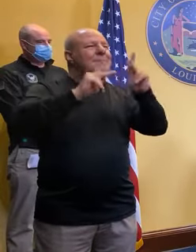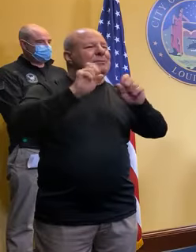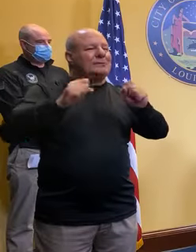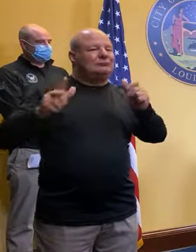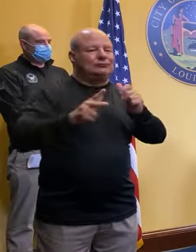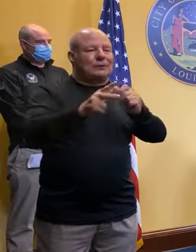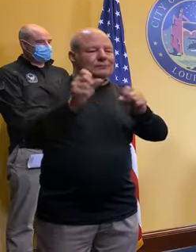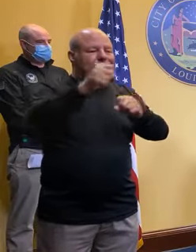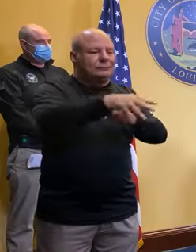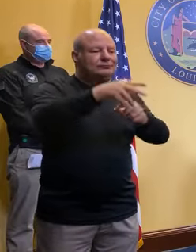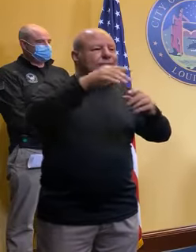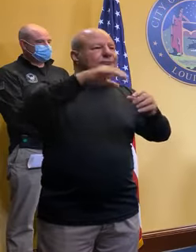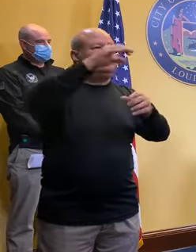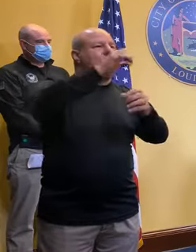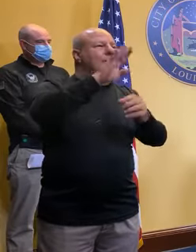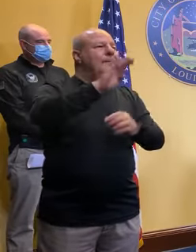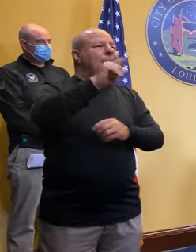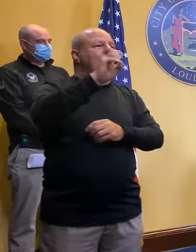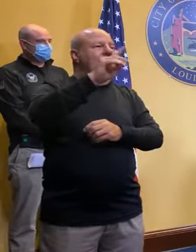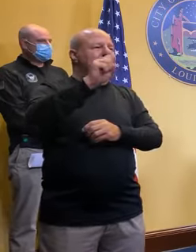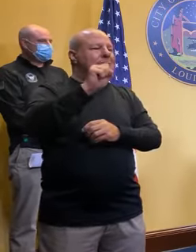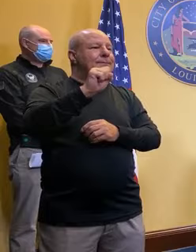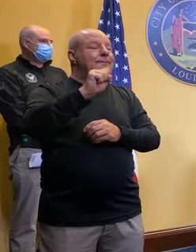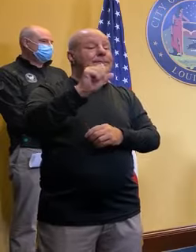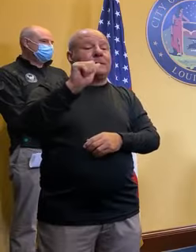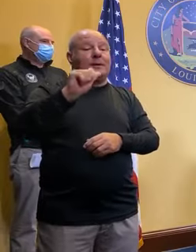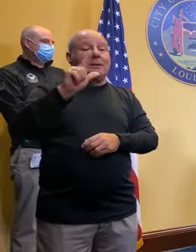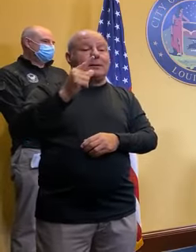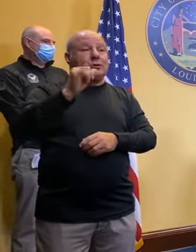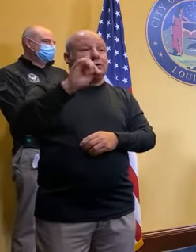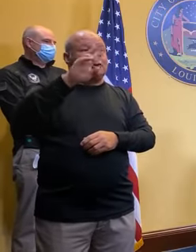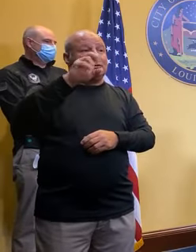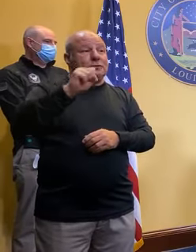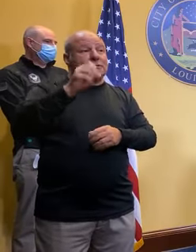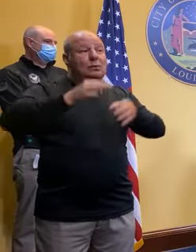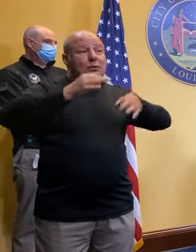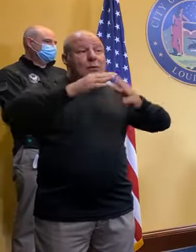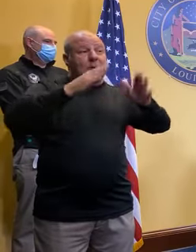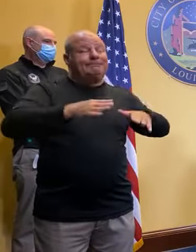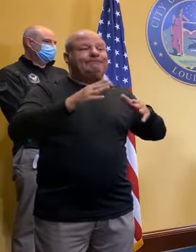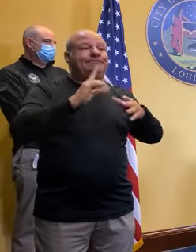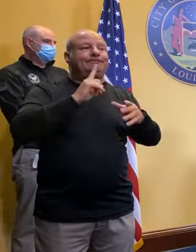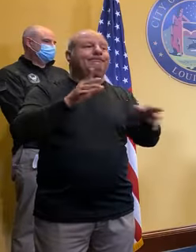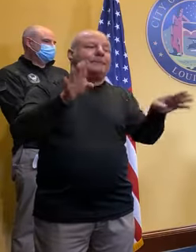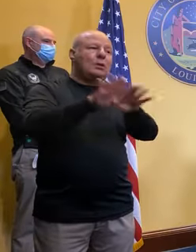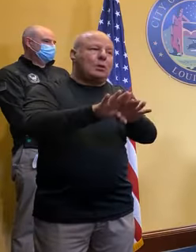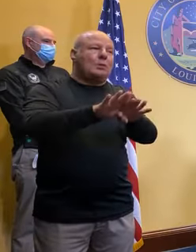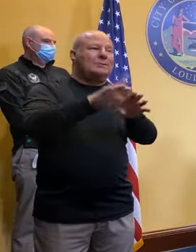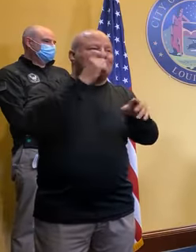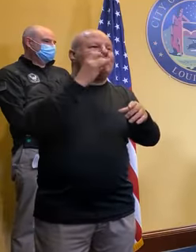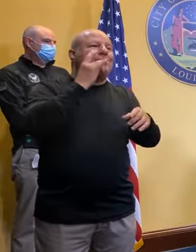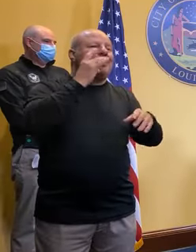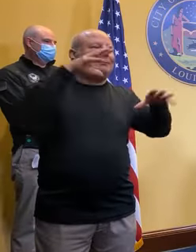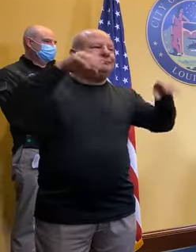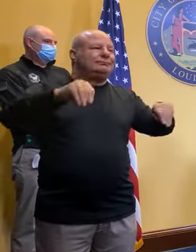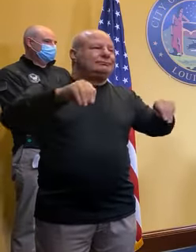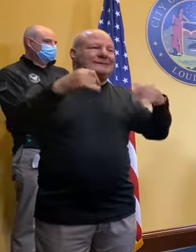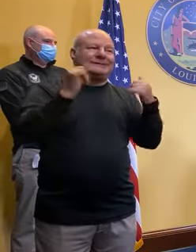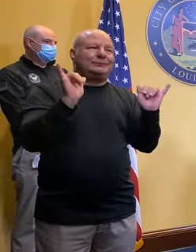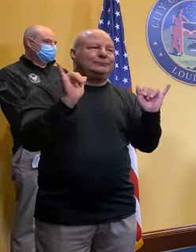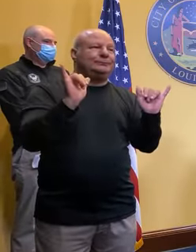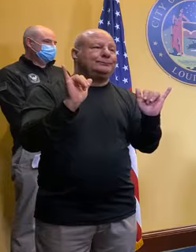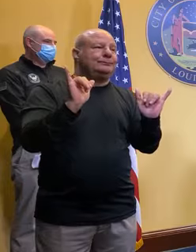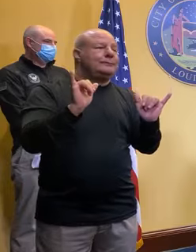so we're thankful for that. The Algiers Courthouse is closed due to power outages still